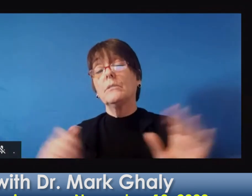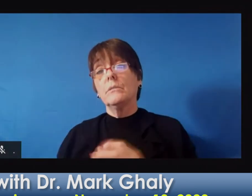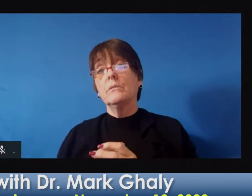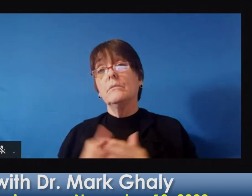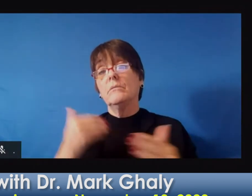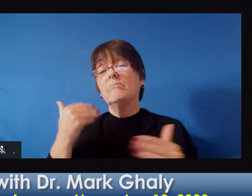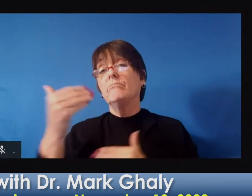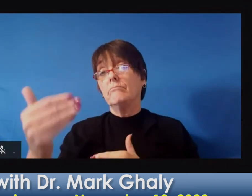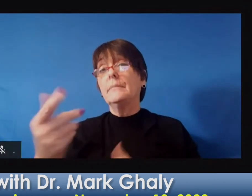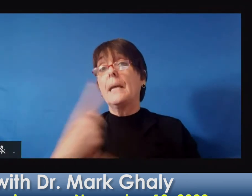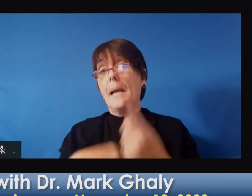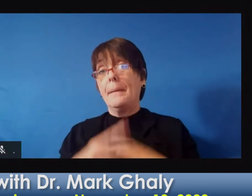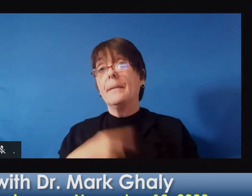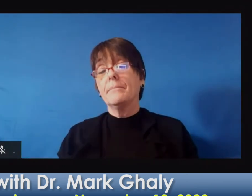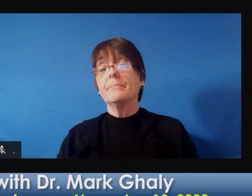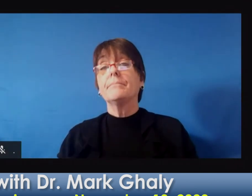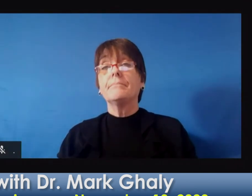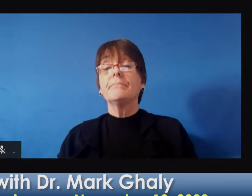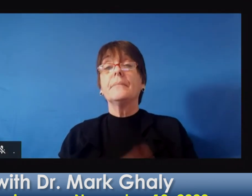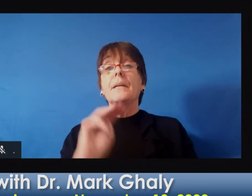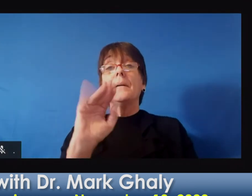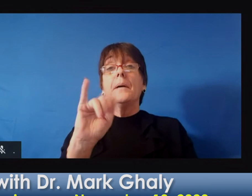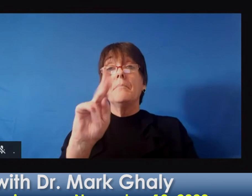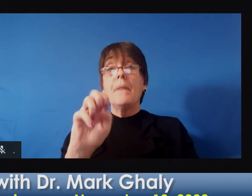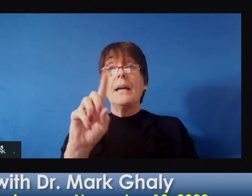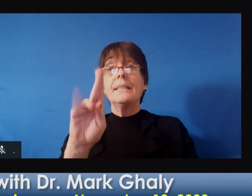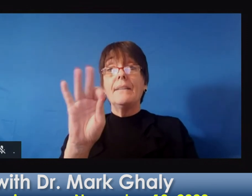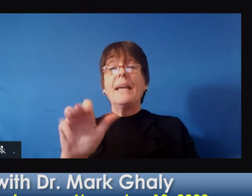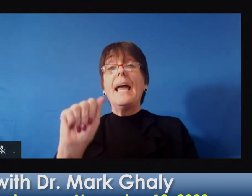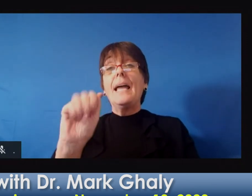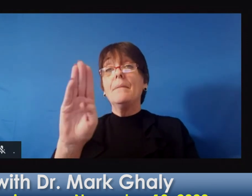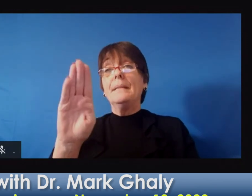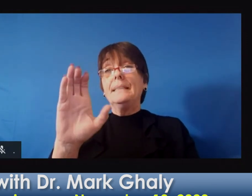term. Mike Duffy, ABC 10.